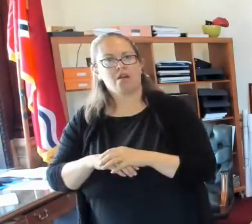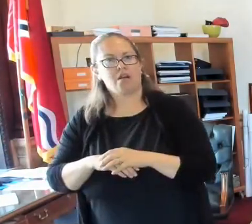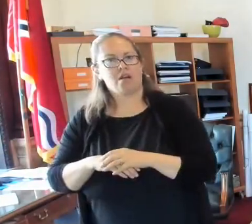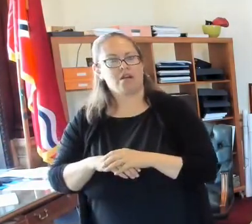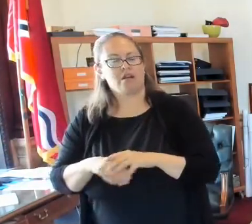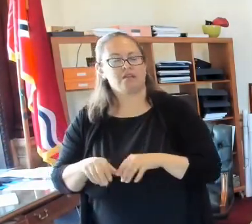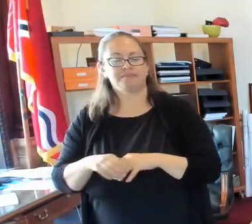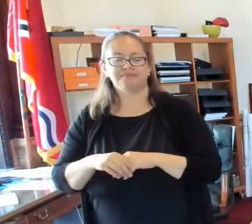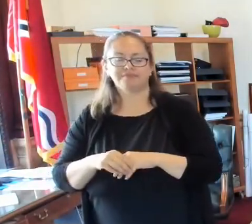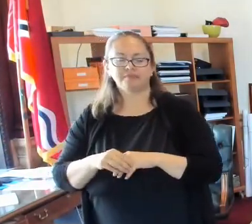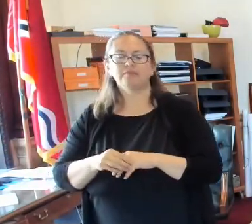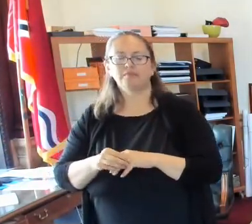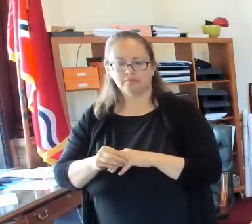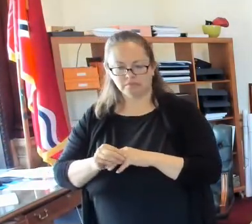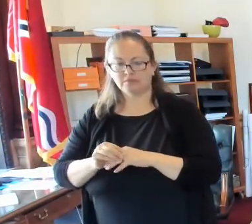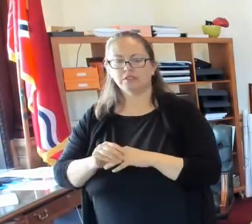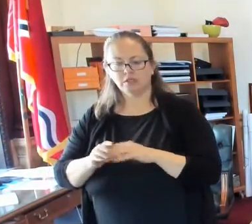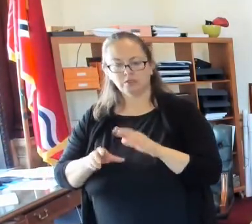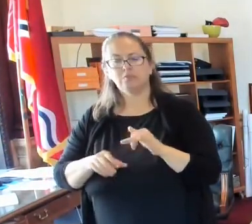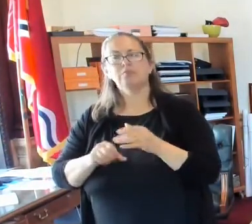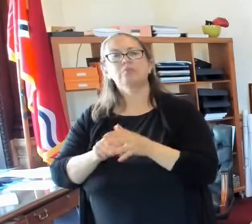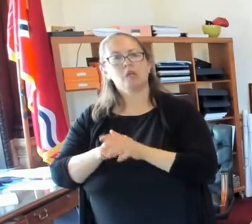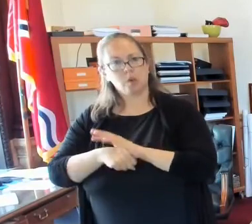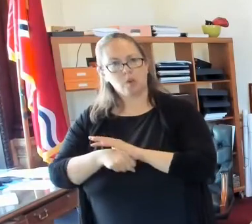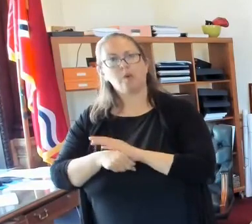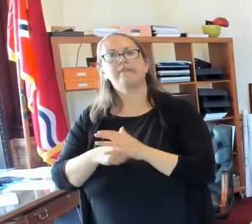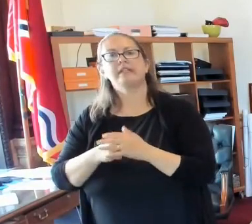All right, that is COVID.